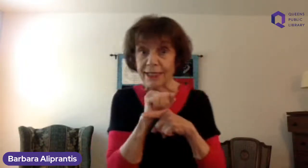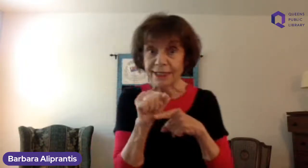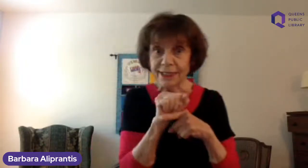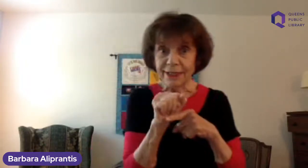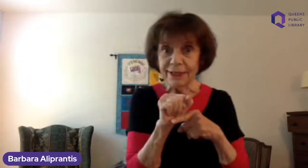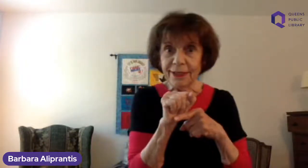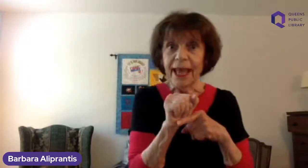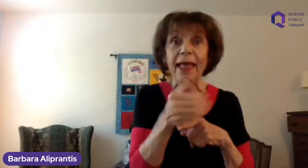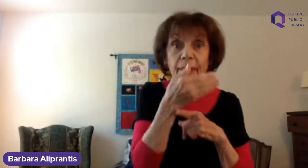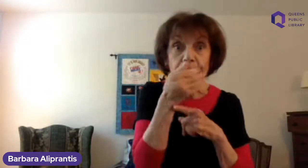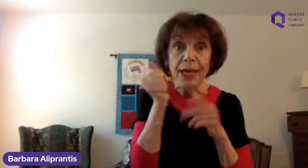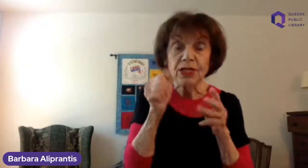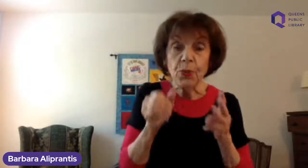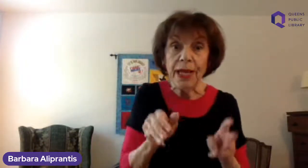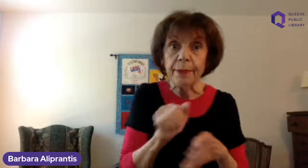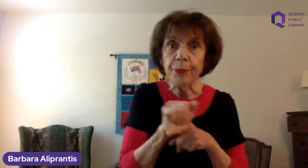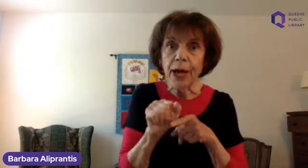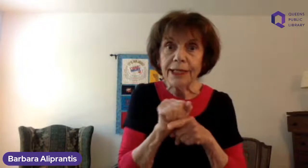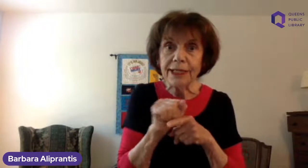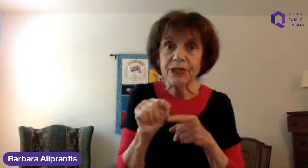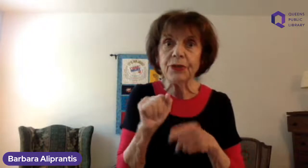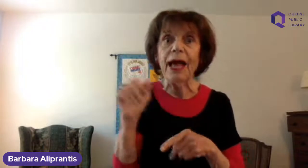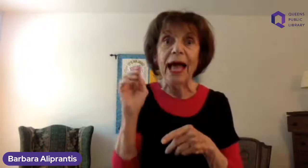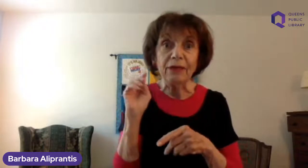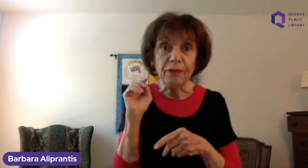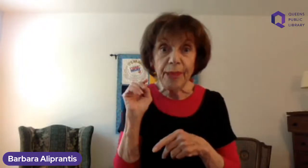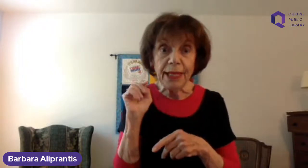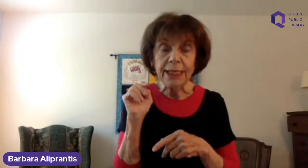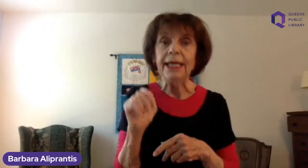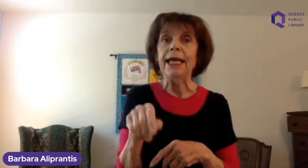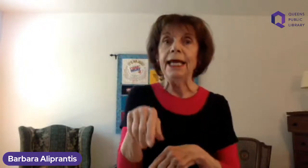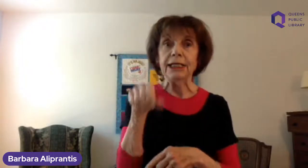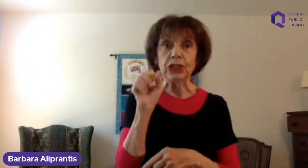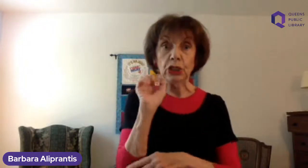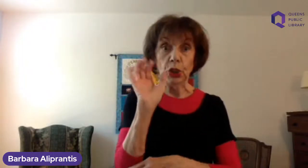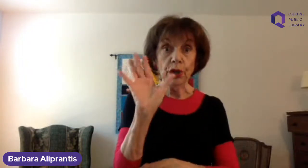practice. And the best way to practice your alphabet is to look in a